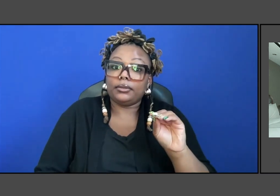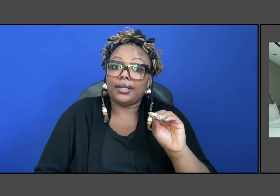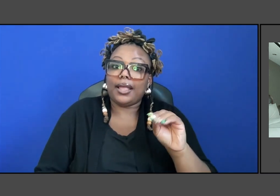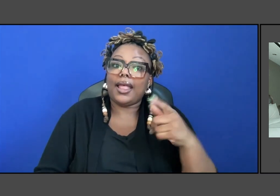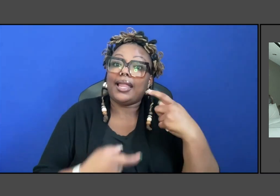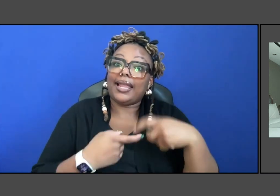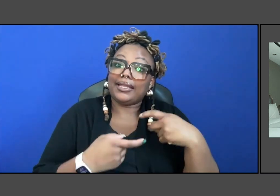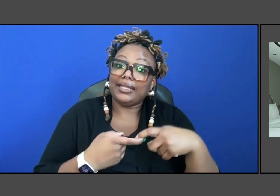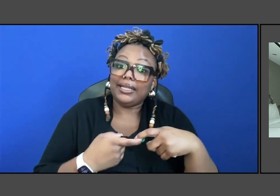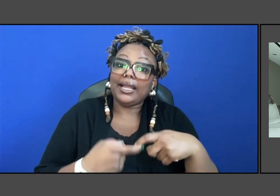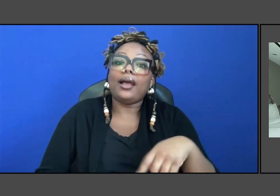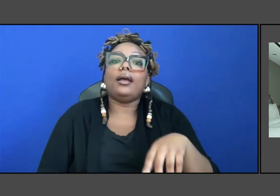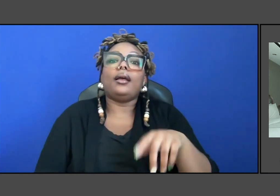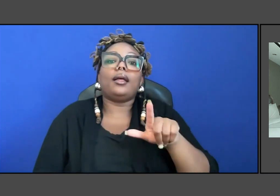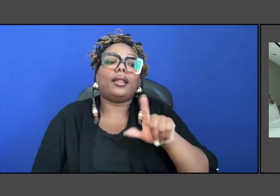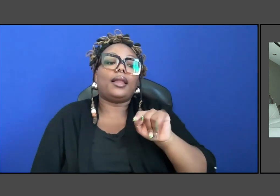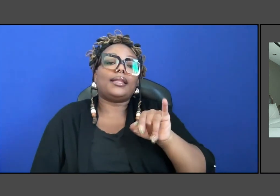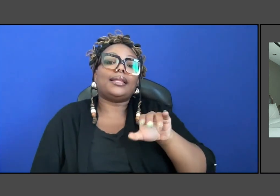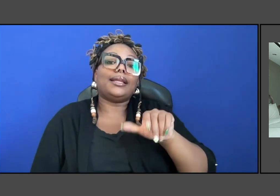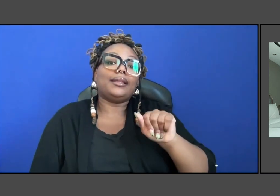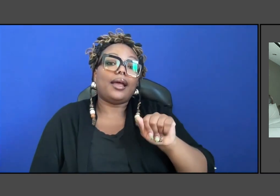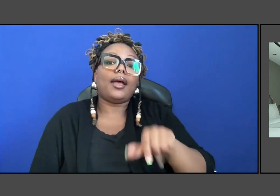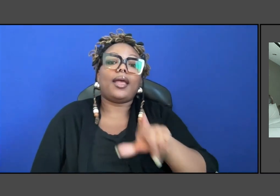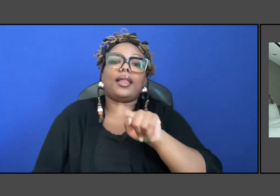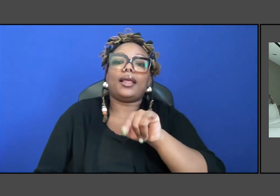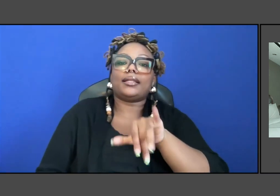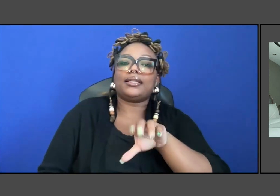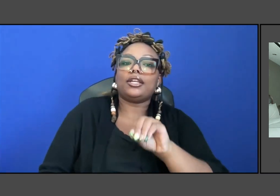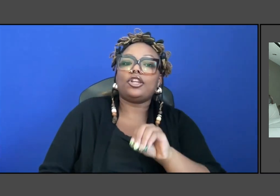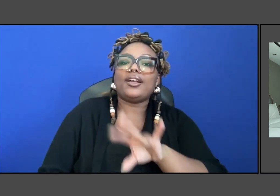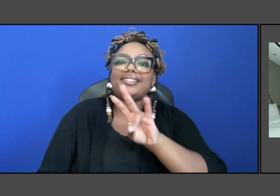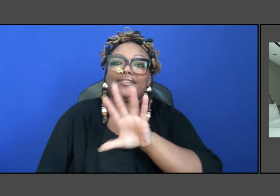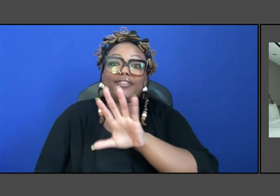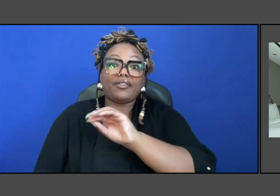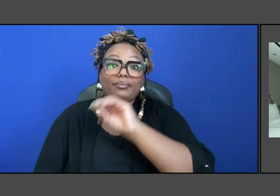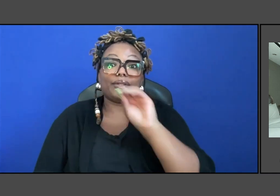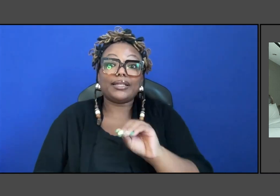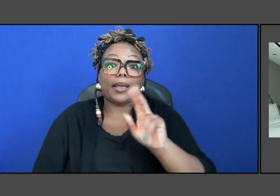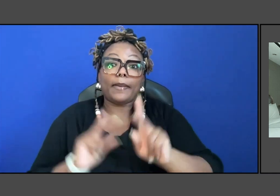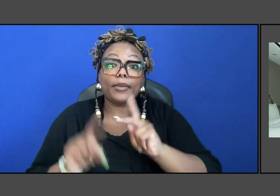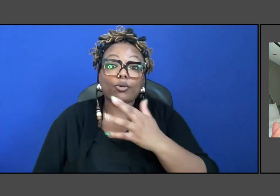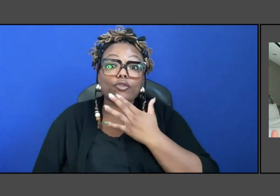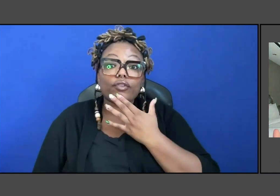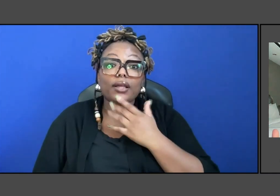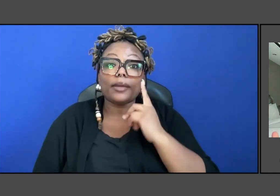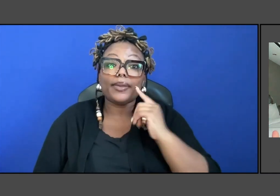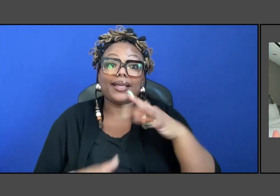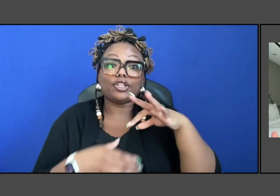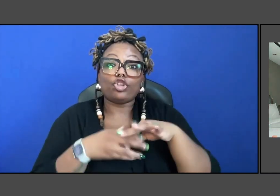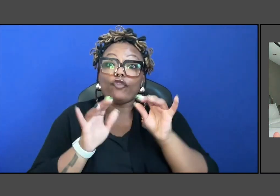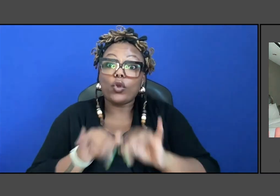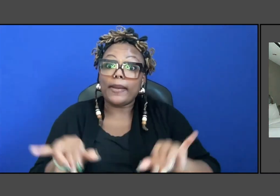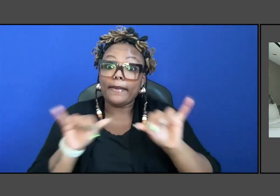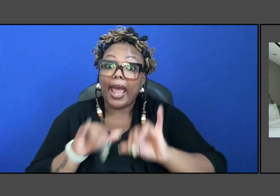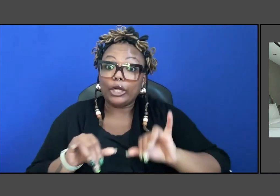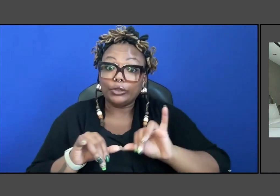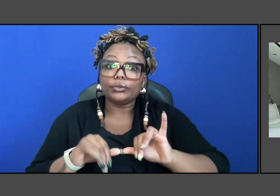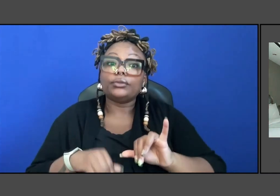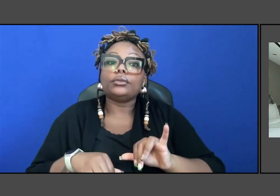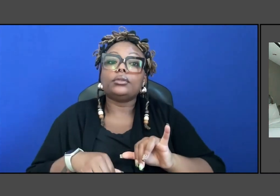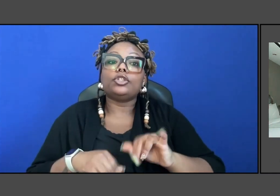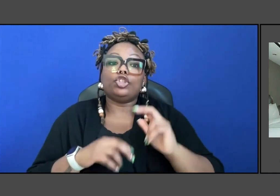Latino, and about 75% people of color, because of the voting patterns, you have to build a